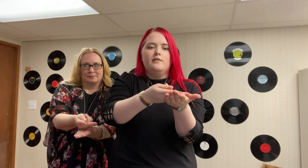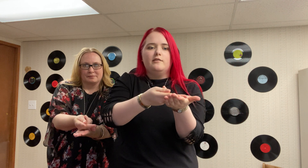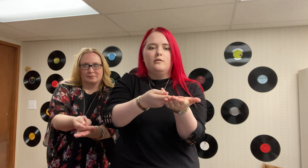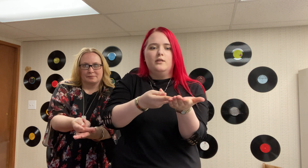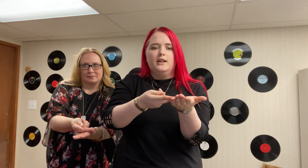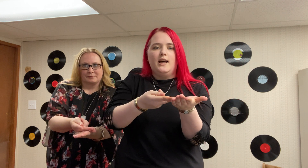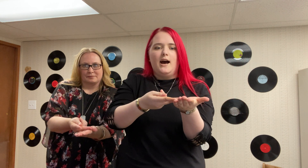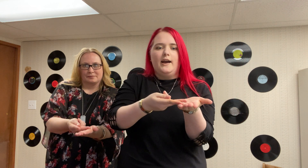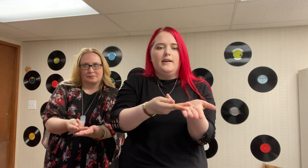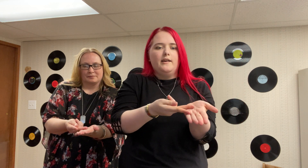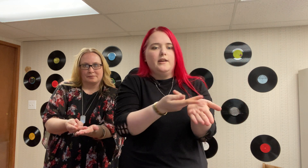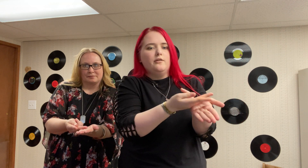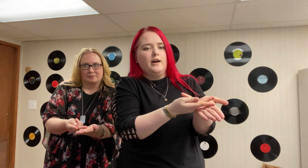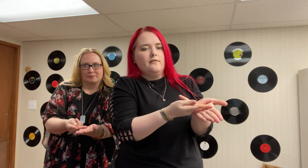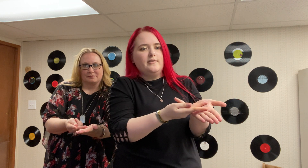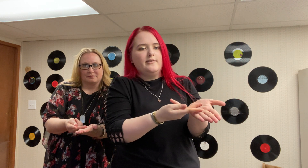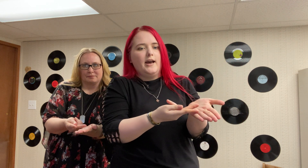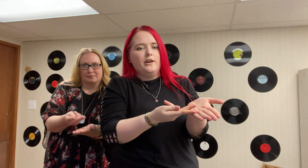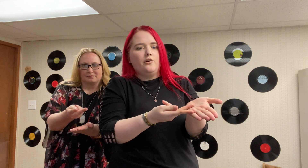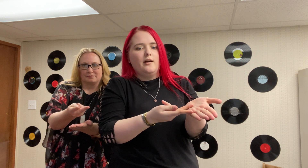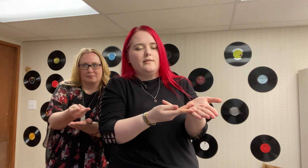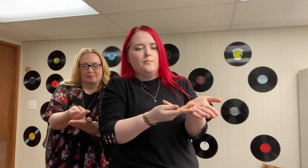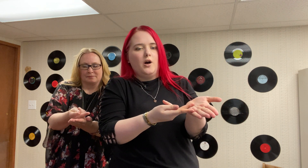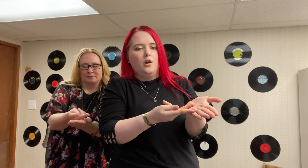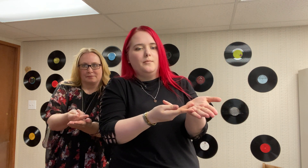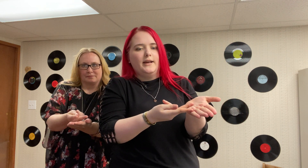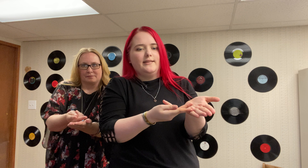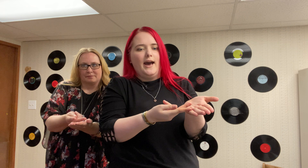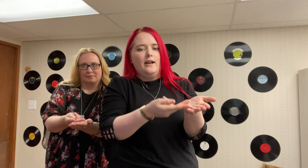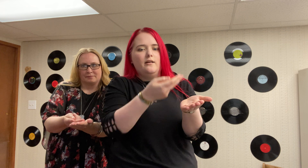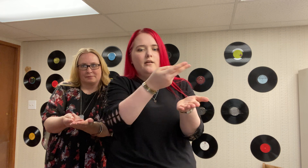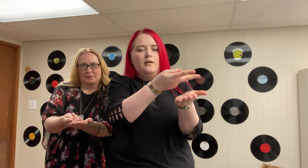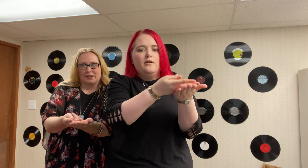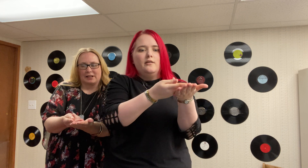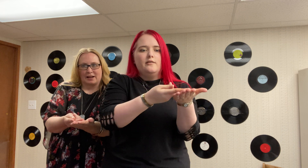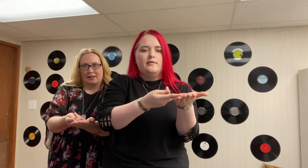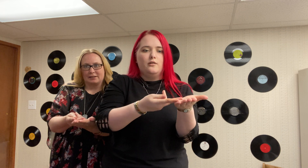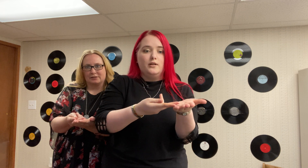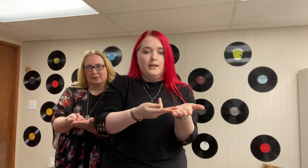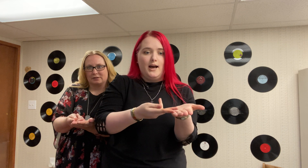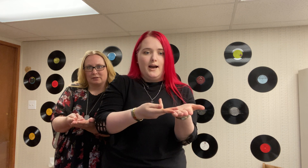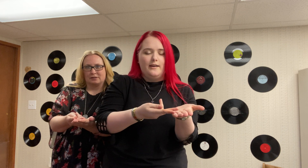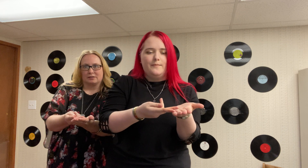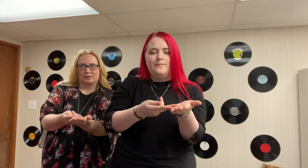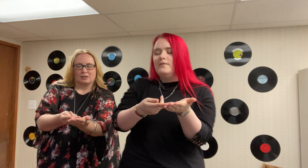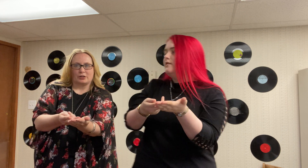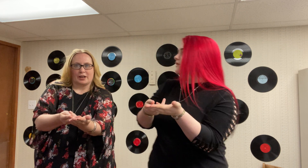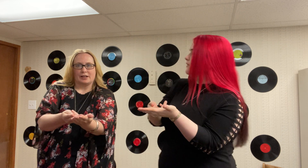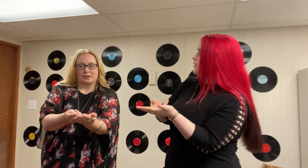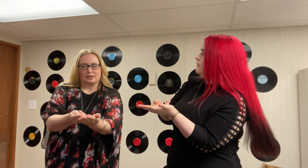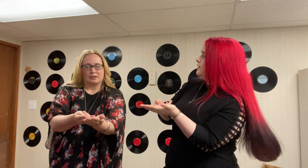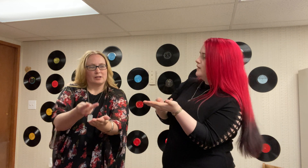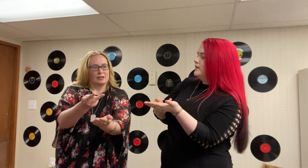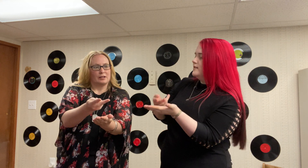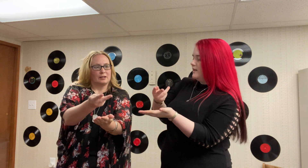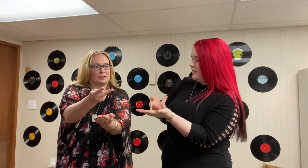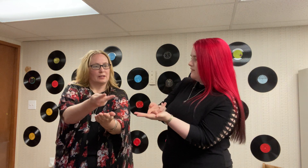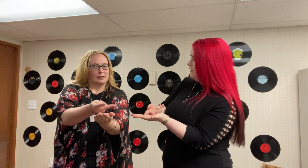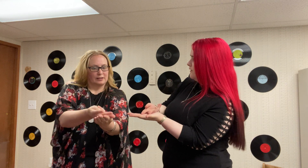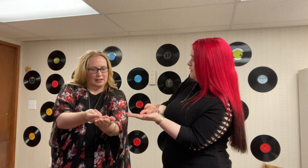So lie, and you kind of slide across your palm like that. Lie. So lie. Okay. So does that make sense? Lie.